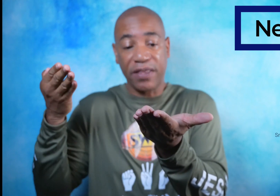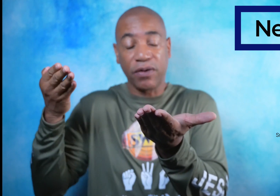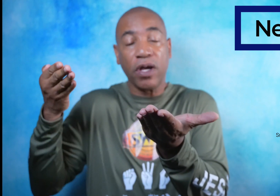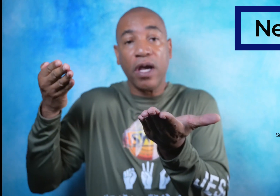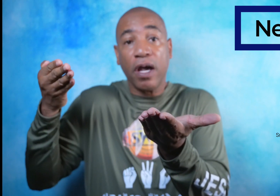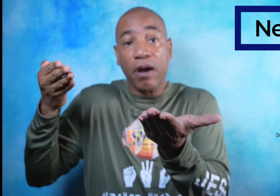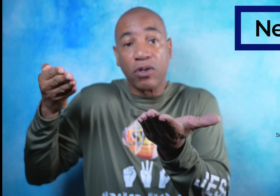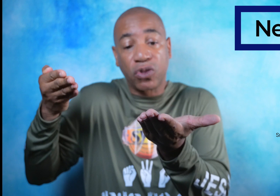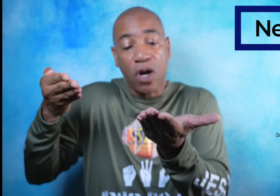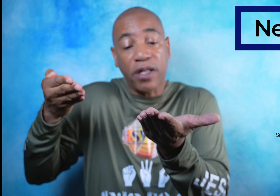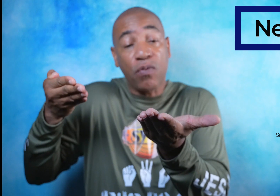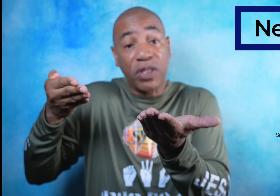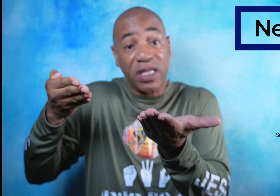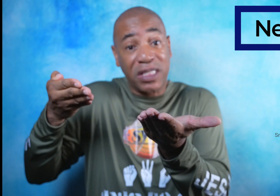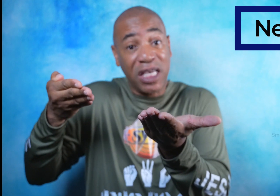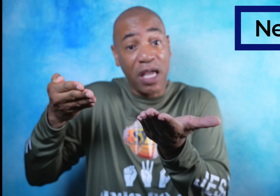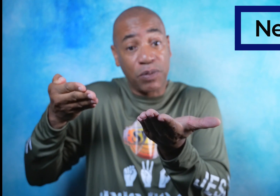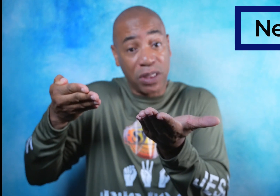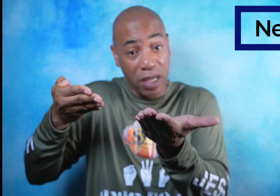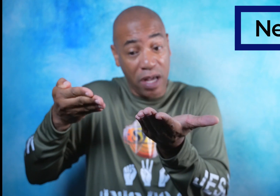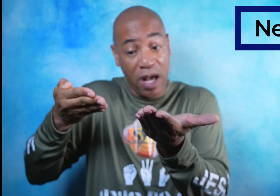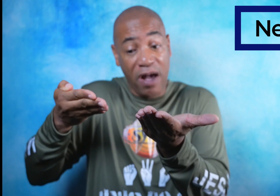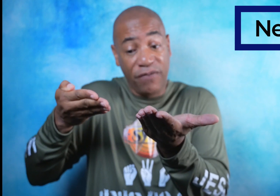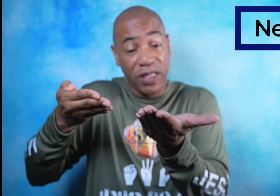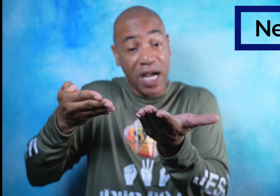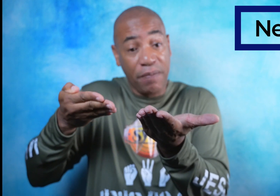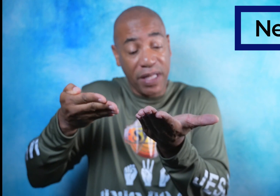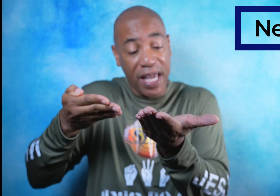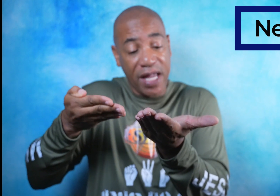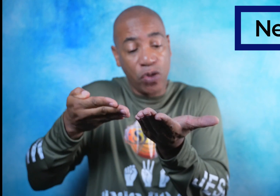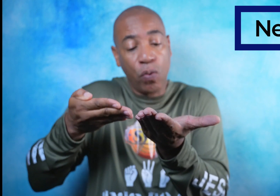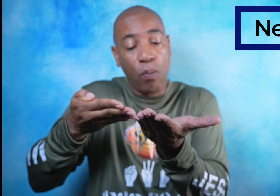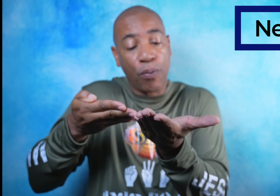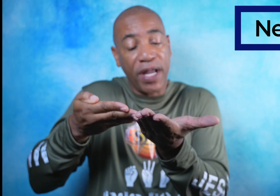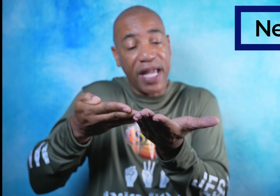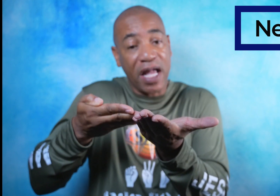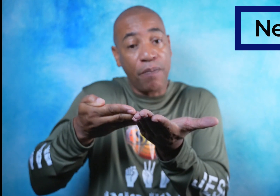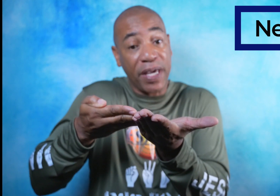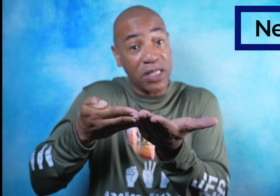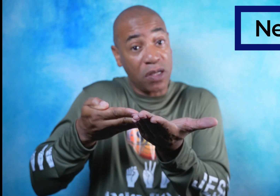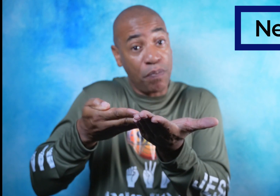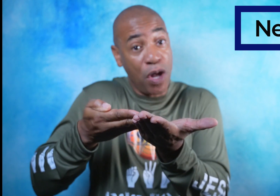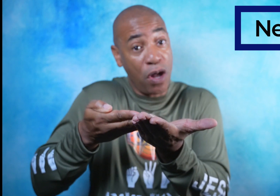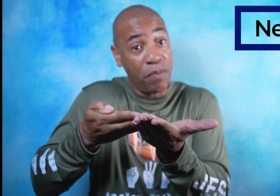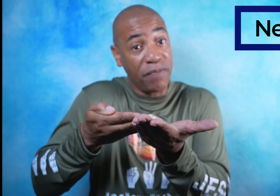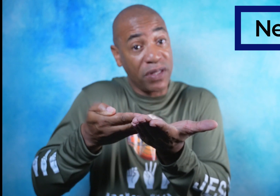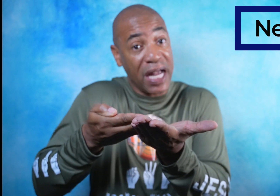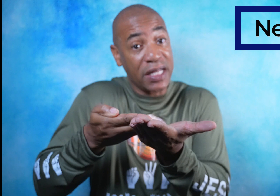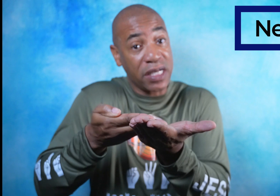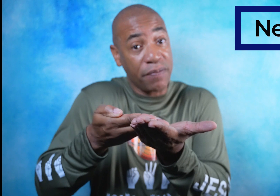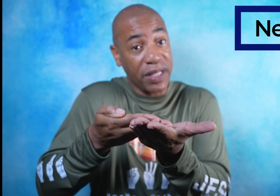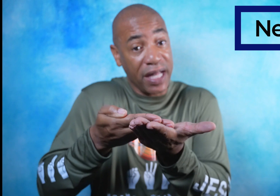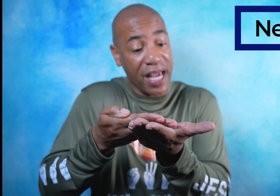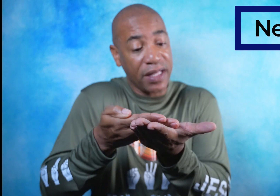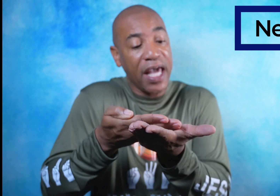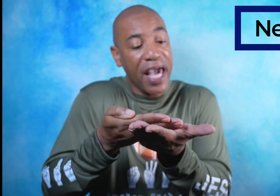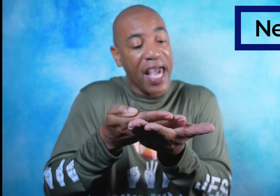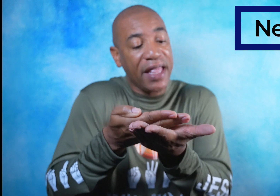together. Starting with the tips of the dominant hand, you will bring that up against the palm of the non-dominant hand, and then